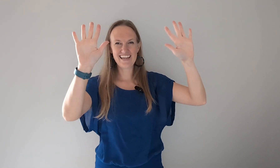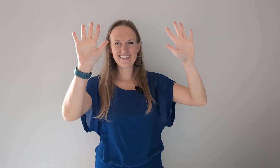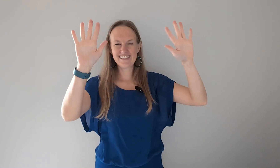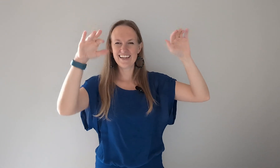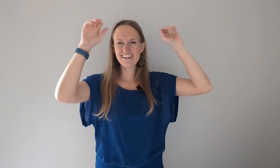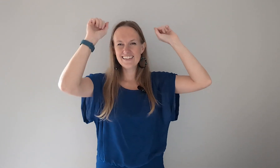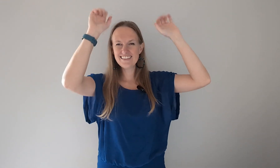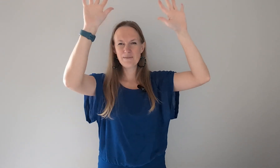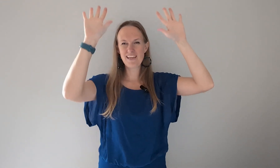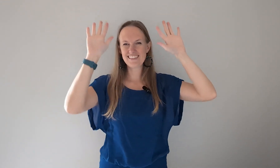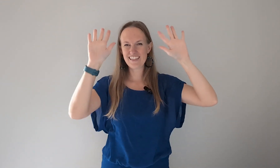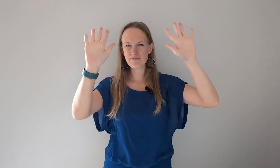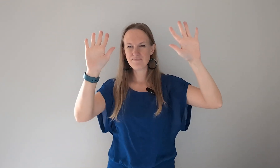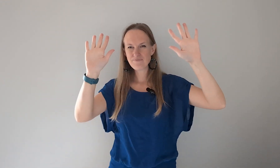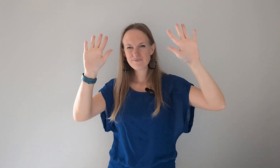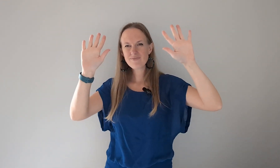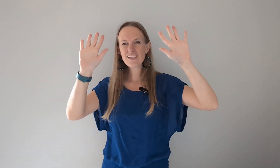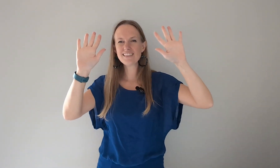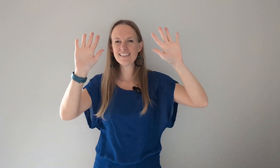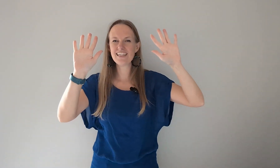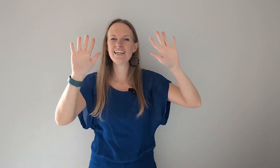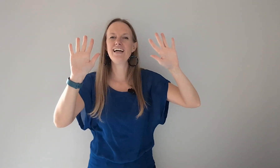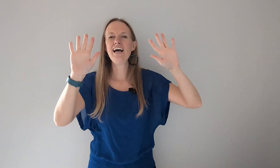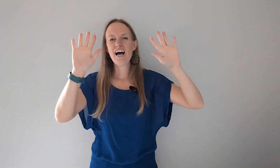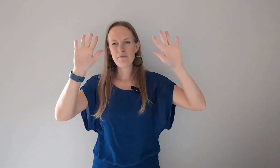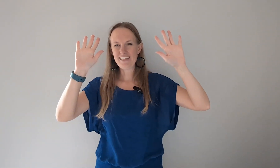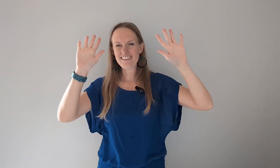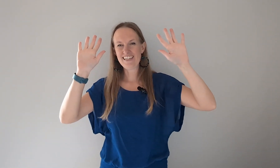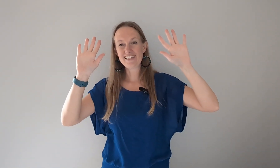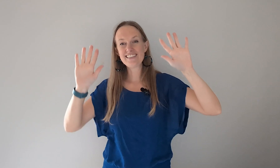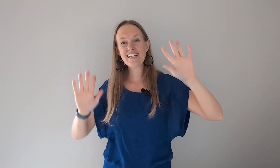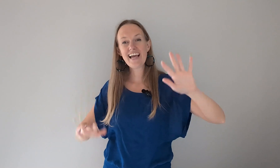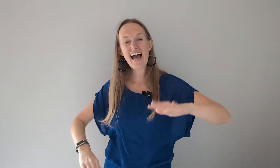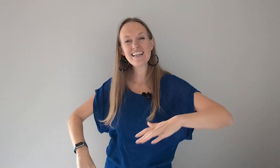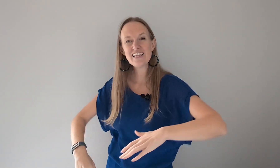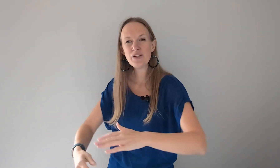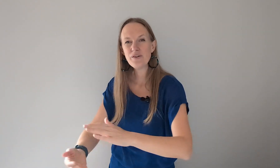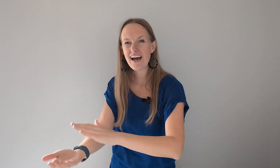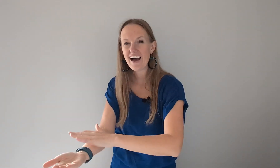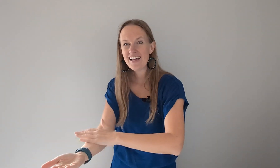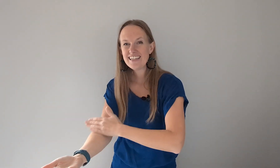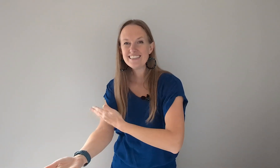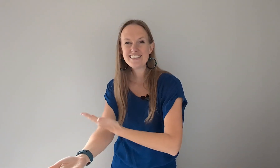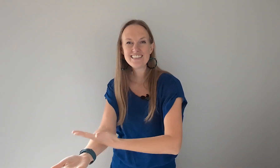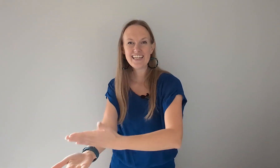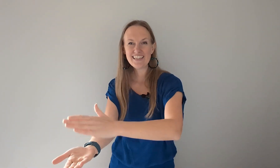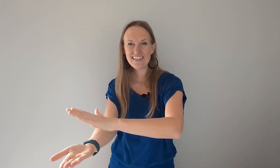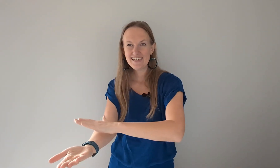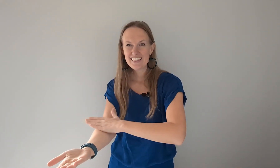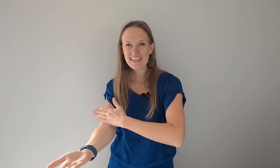I-10, okay? He's amazing. Isn't he amazing? Sing hallelujah. Sing, okay?